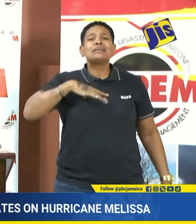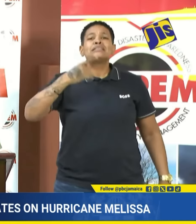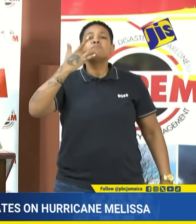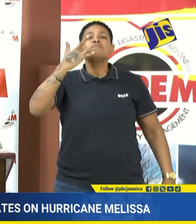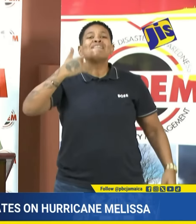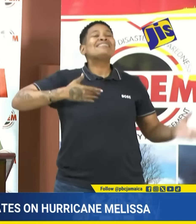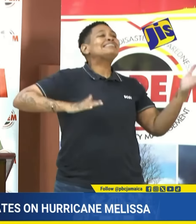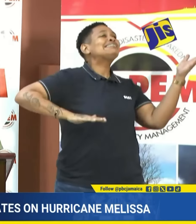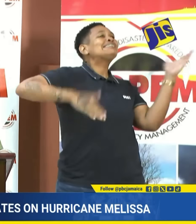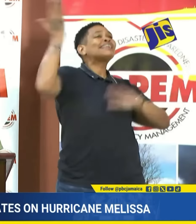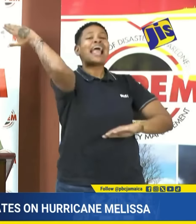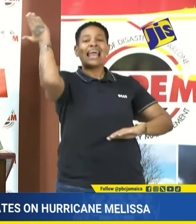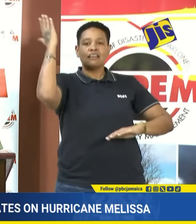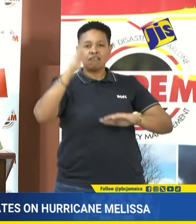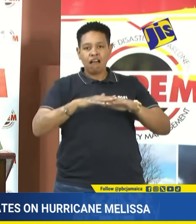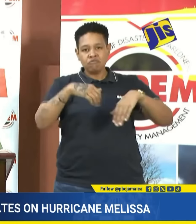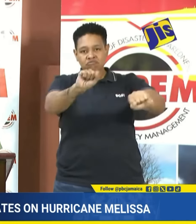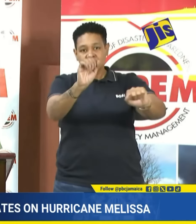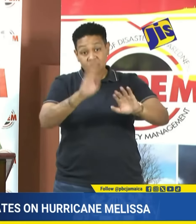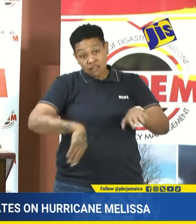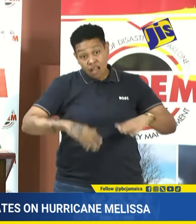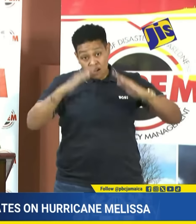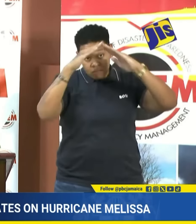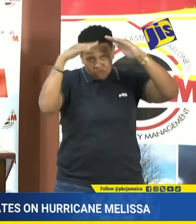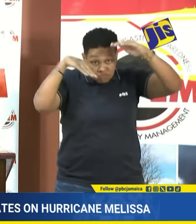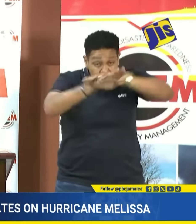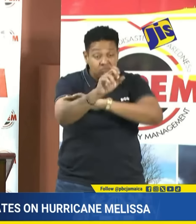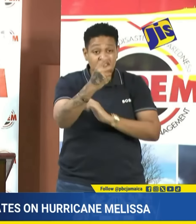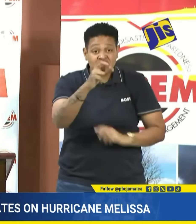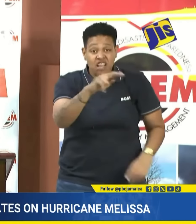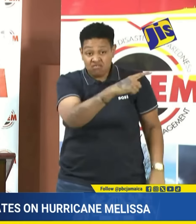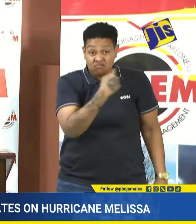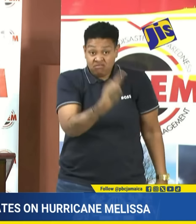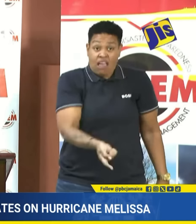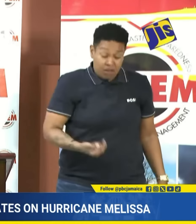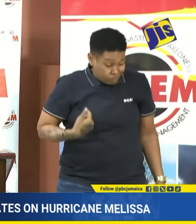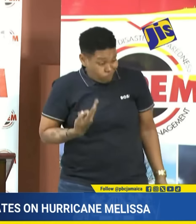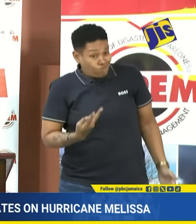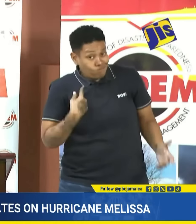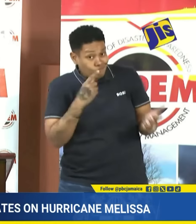die on the street than going into the